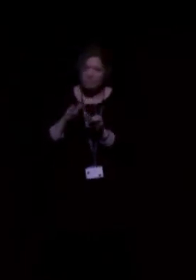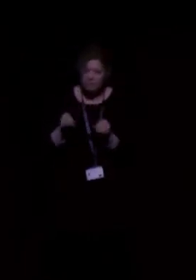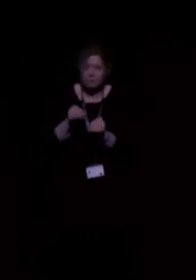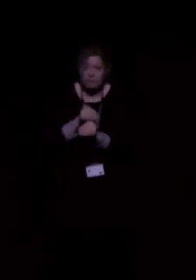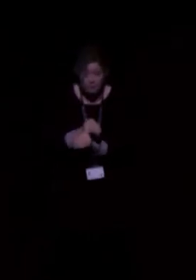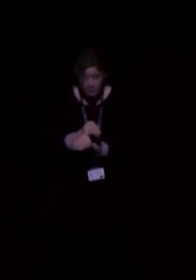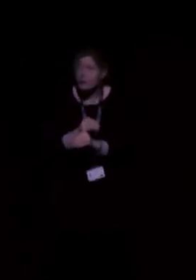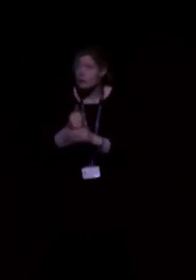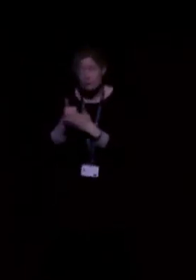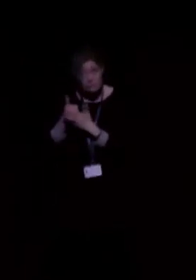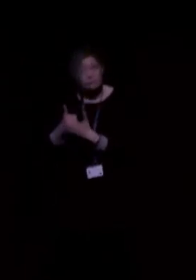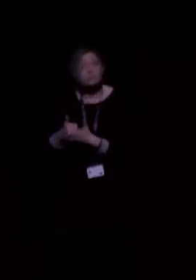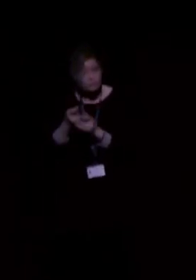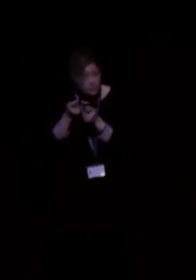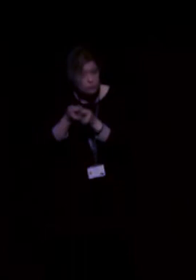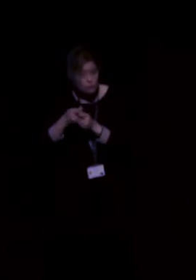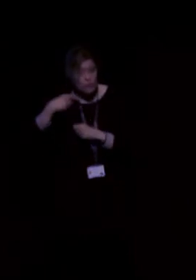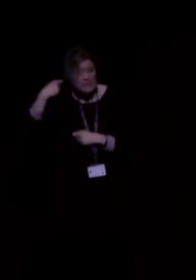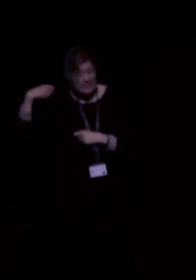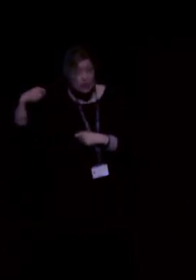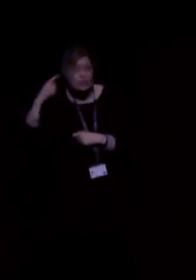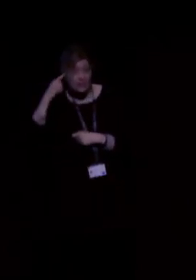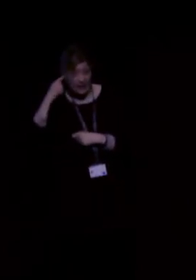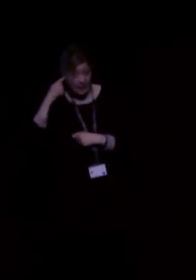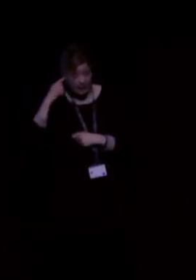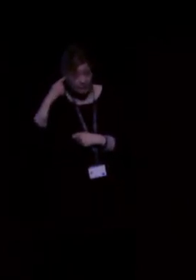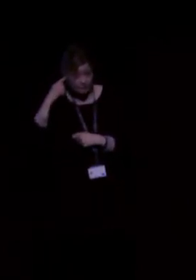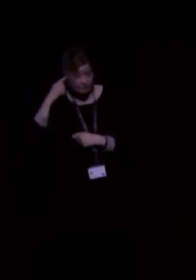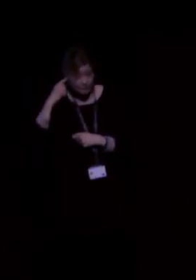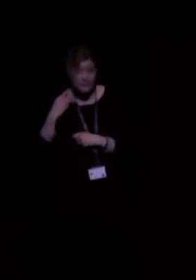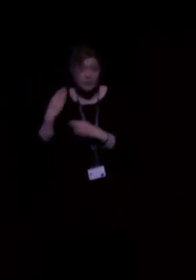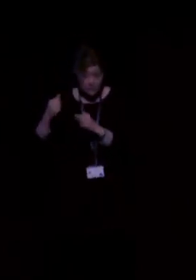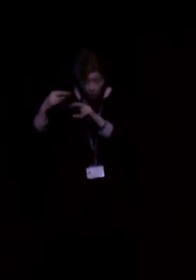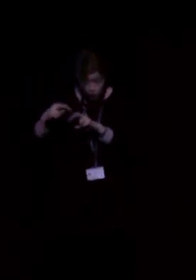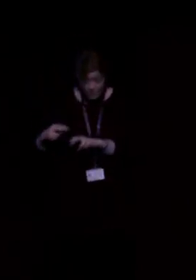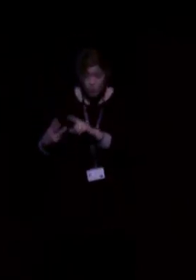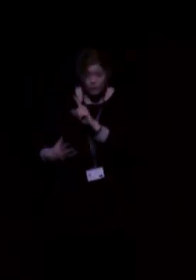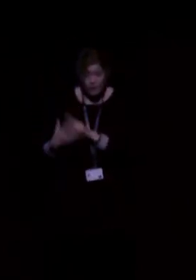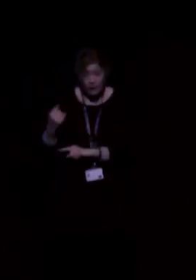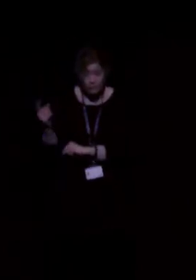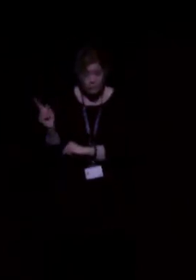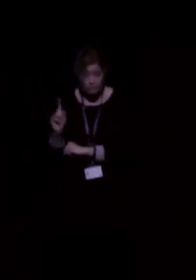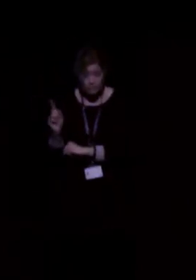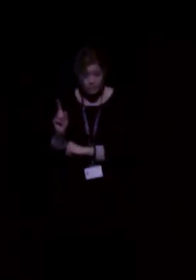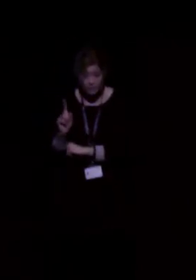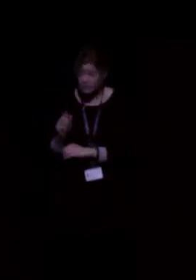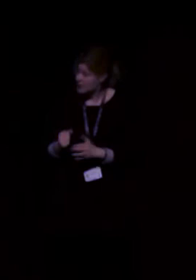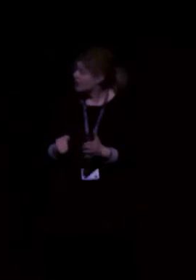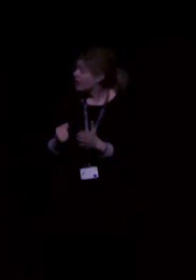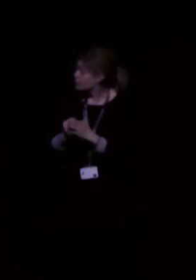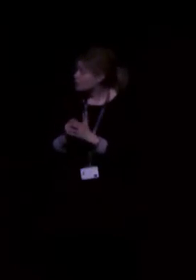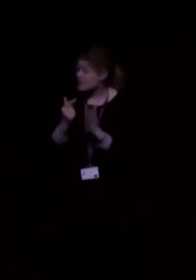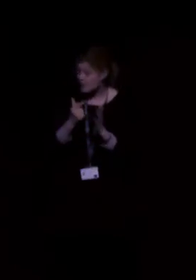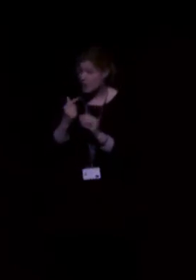have tinnitus in the ear. Many studies have shown that quite dramatic improvements are seen, with up to 73%